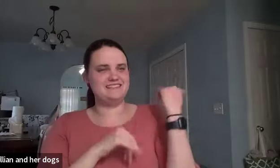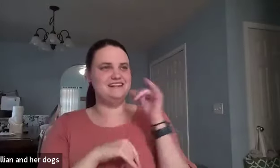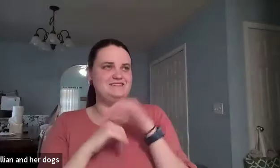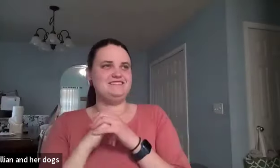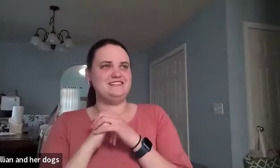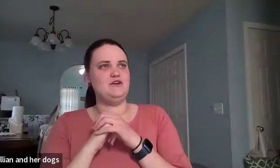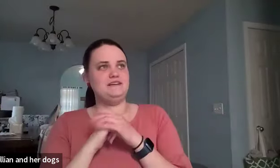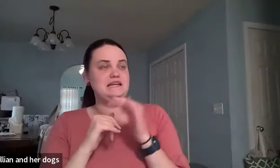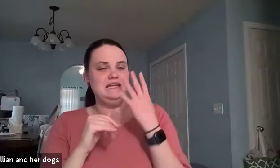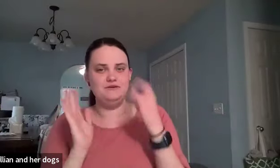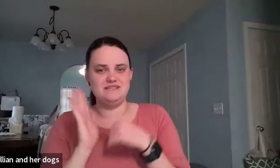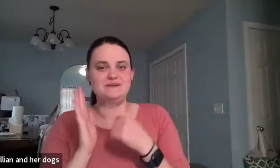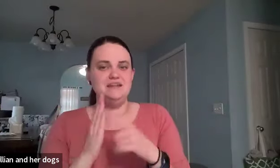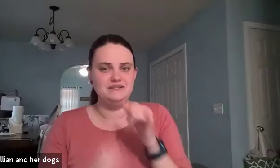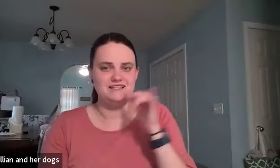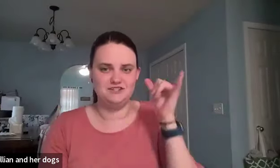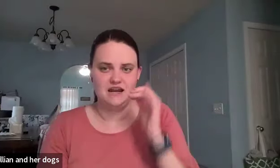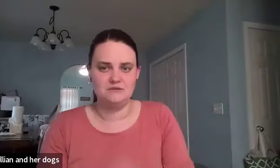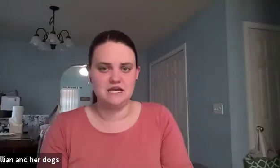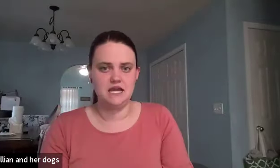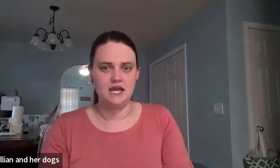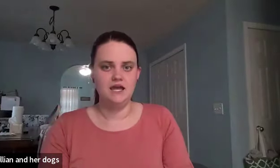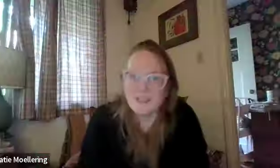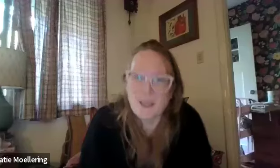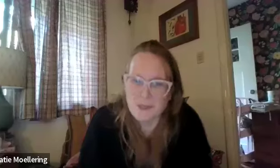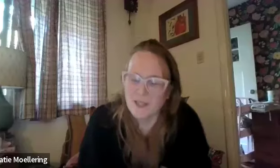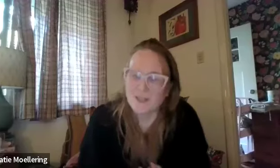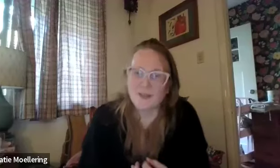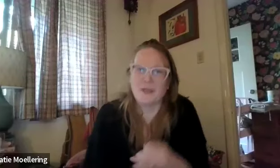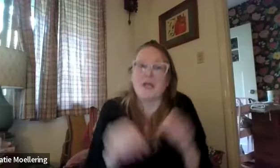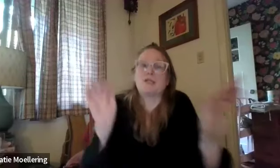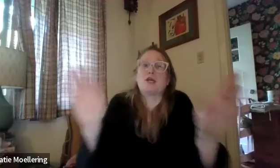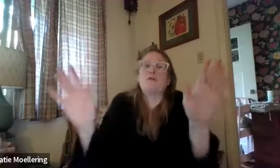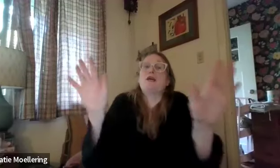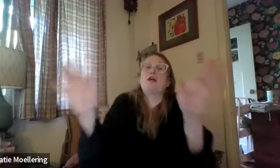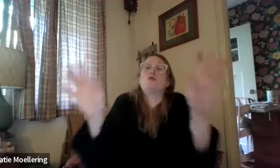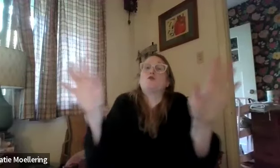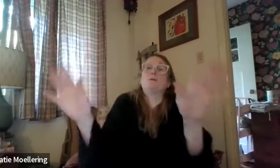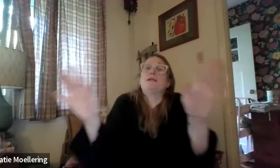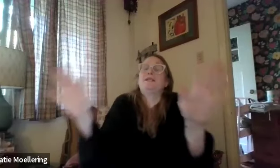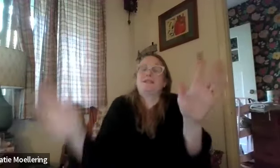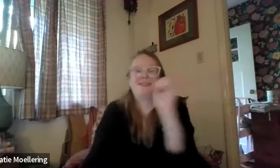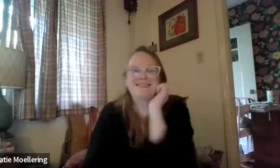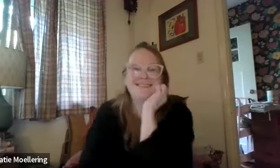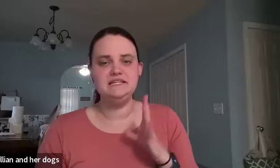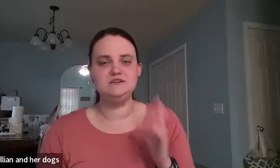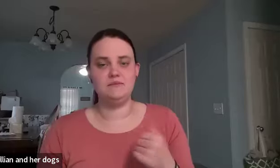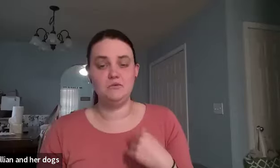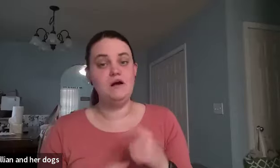last night too because I didn't notice him until yesterday, and I was like, Martin is up there going, "Stay over there, human." he's like, "Please don't come near."